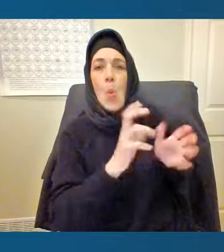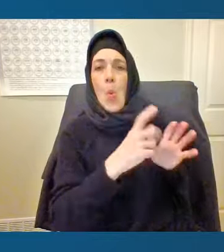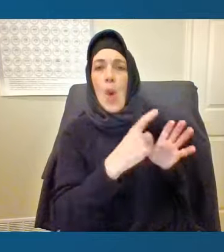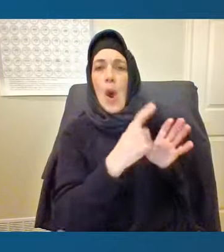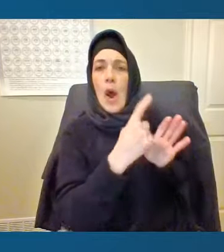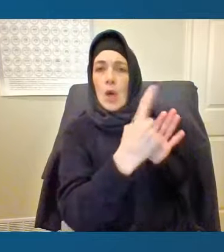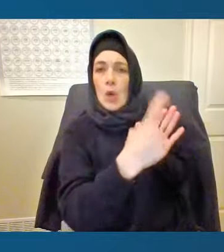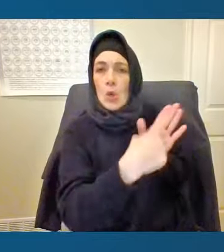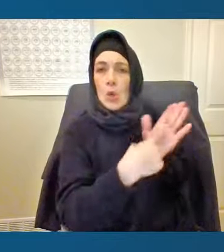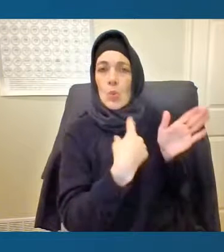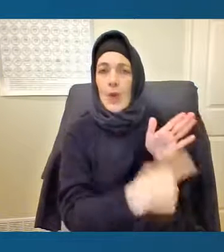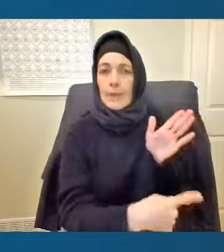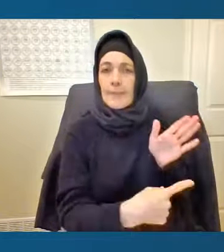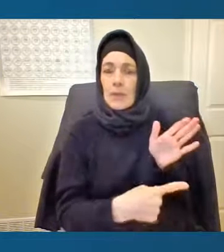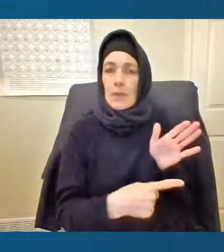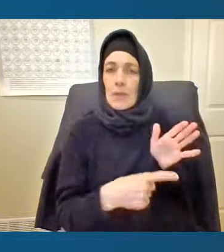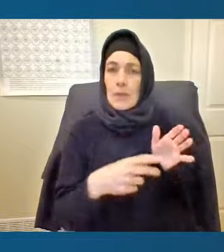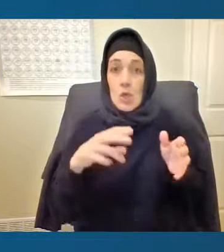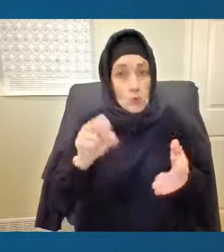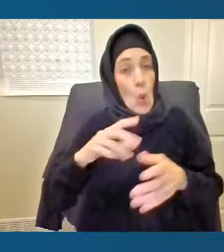the truth more than you love yourself.